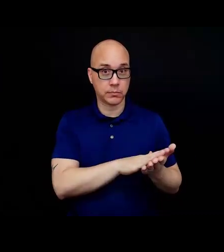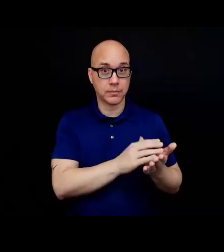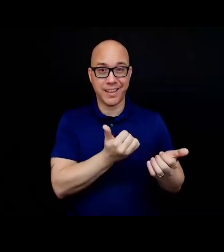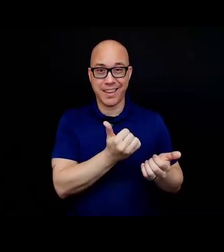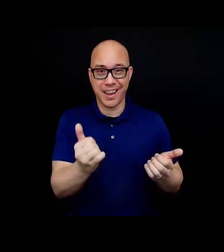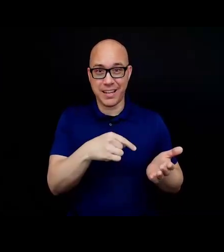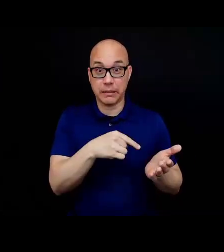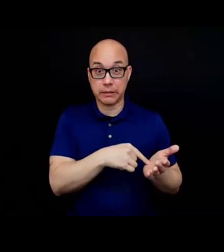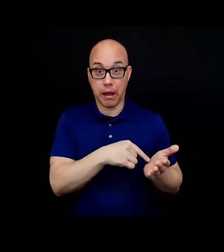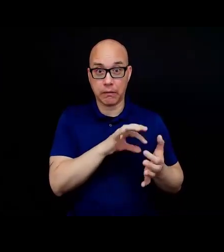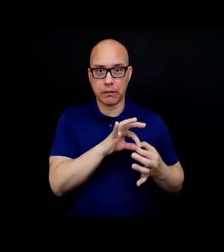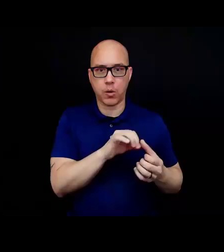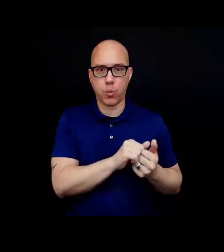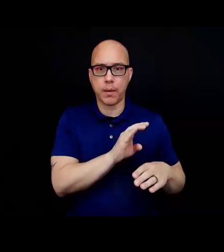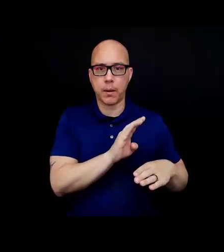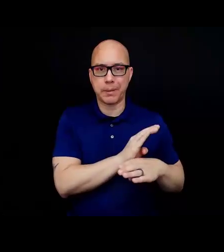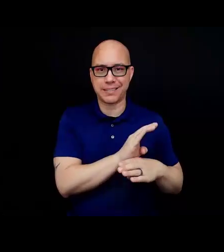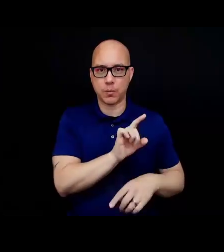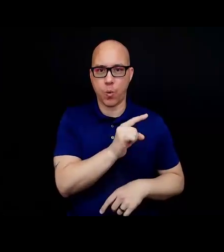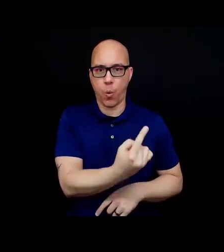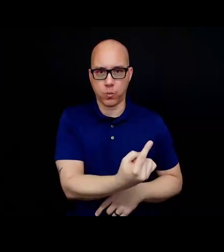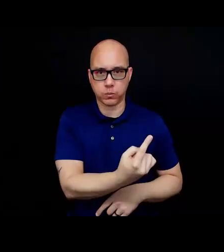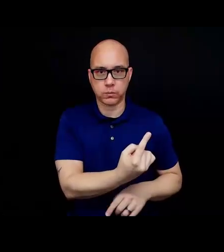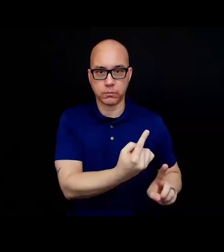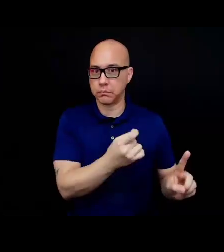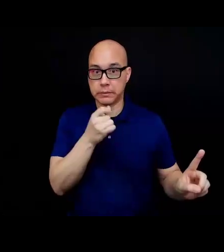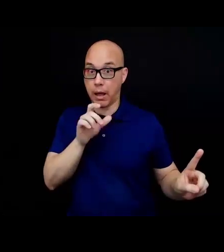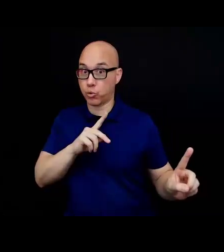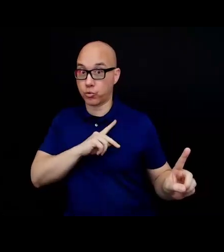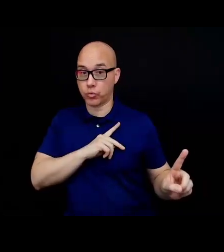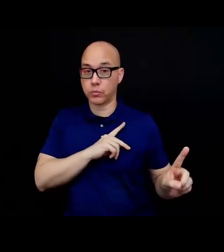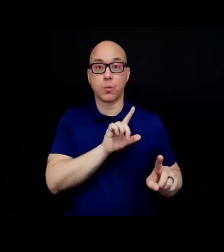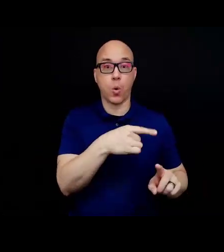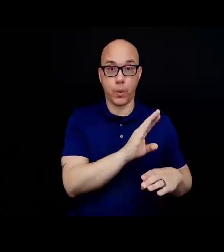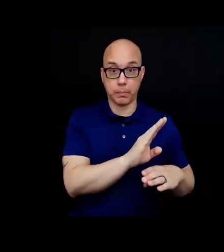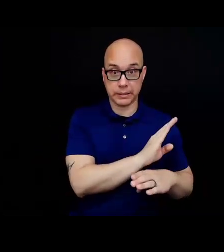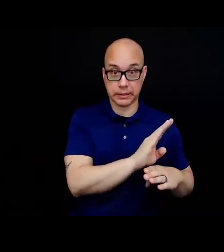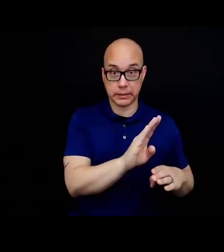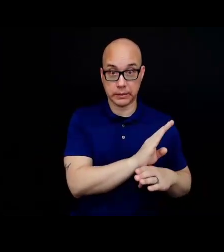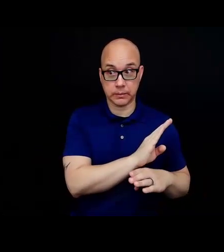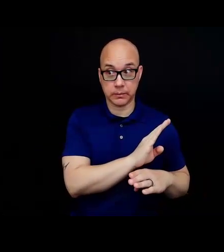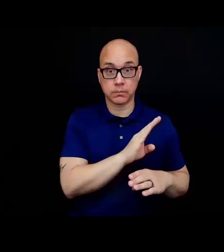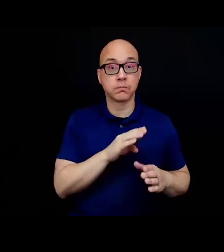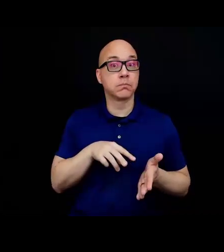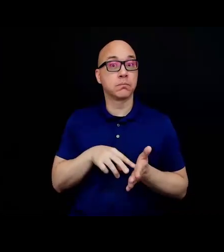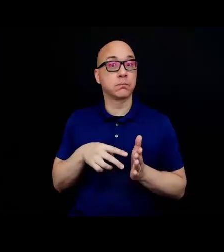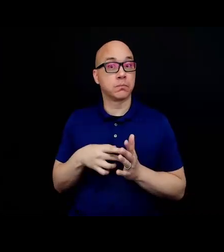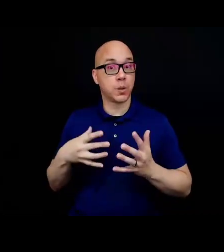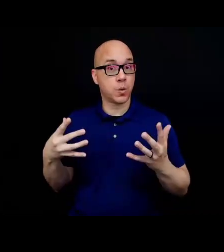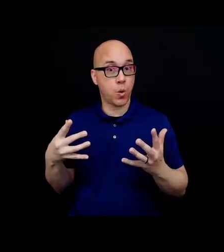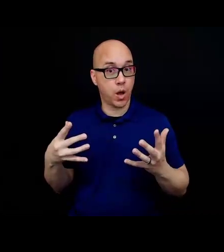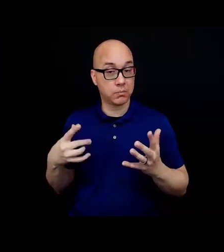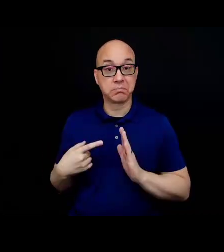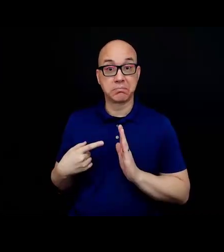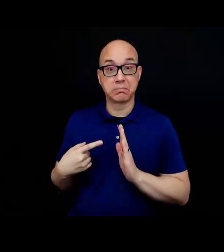to income ratio. That you could get this business credit card with 12 to 18 months